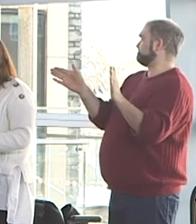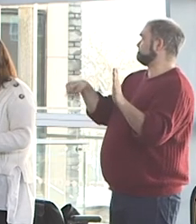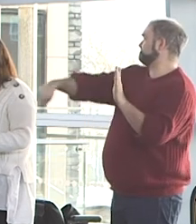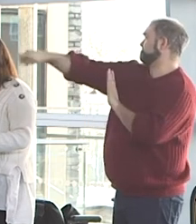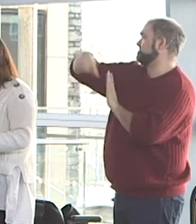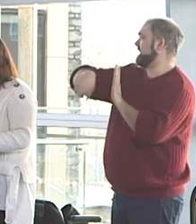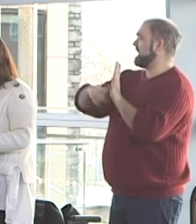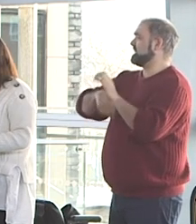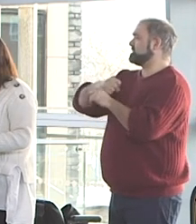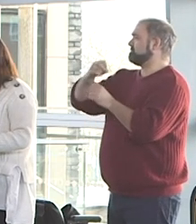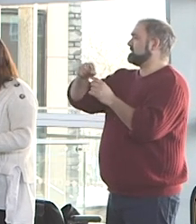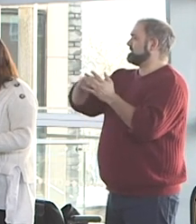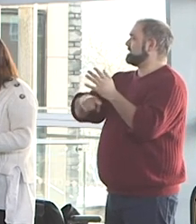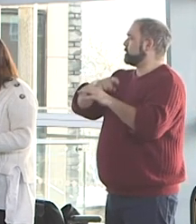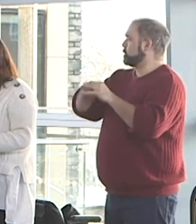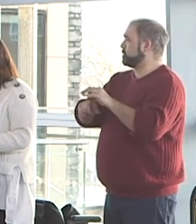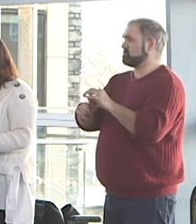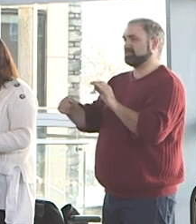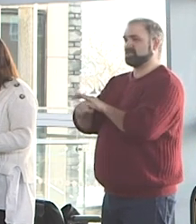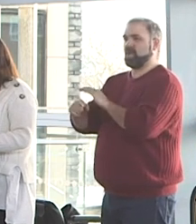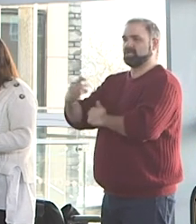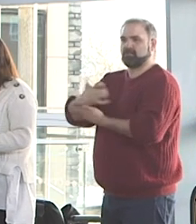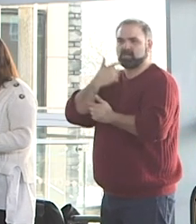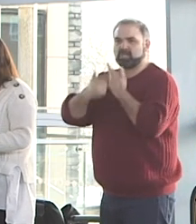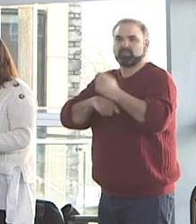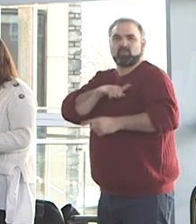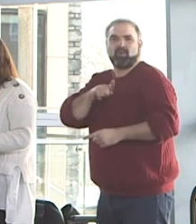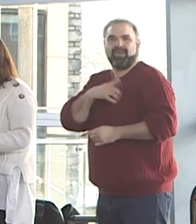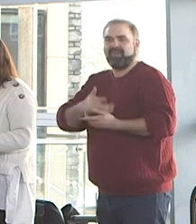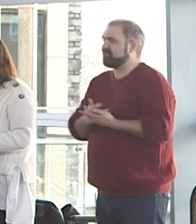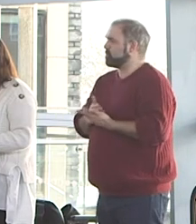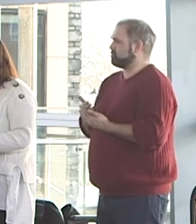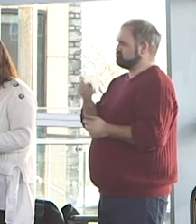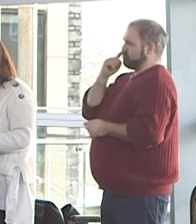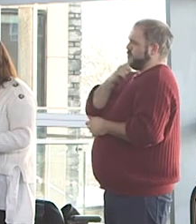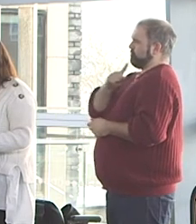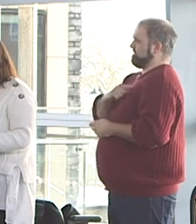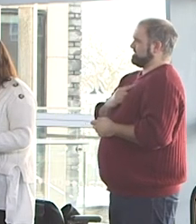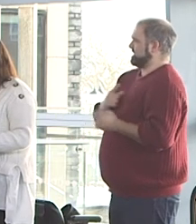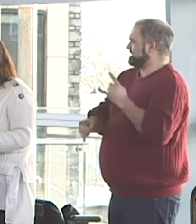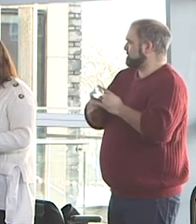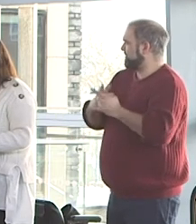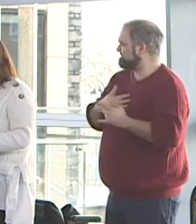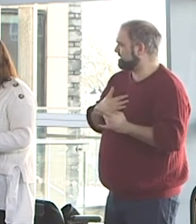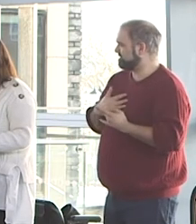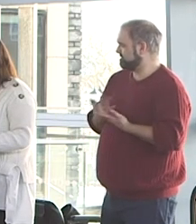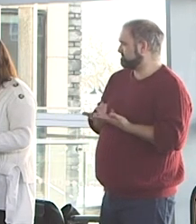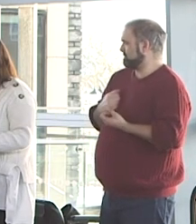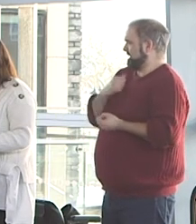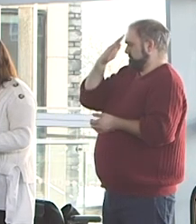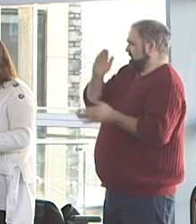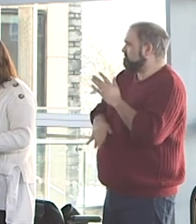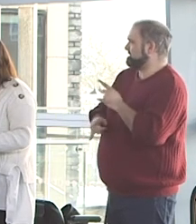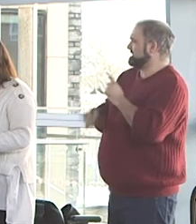for LGBTQ asylum seekers, as they are asked to justify the authenticity of their sexuality by narrating in detail their experiences